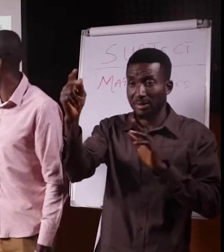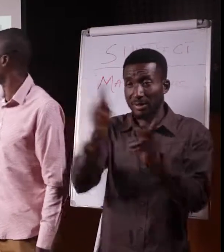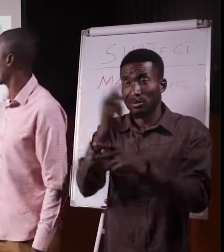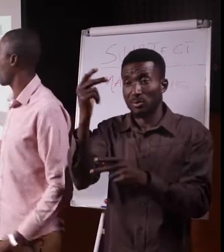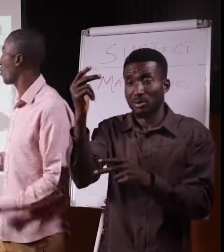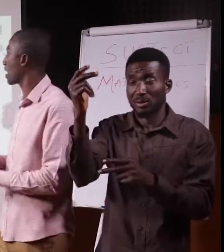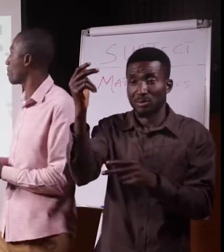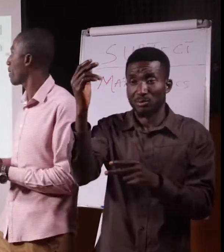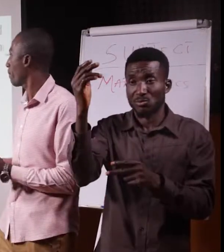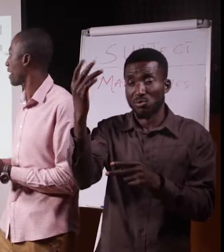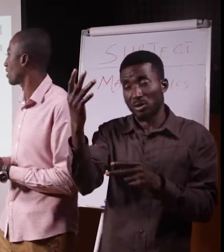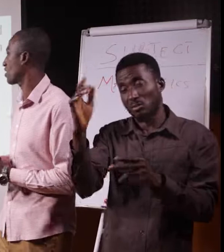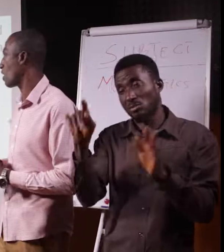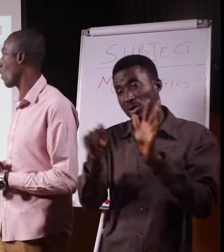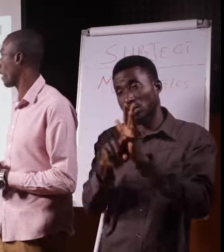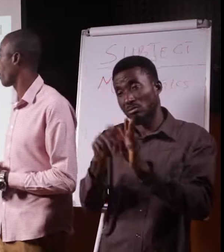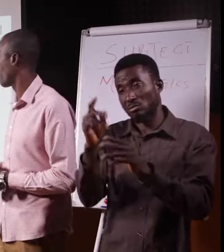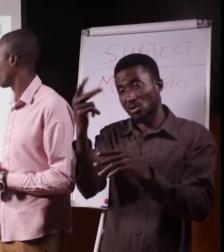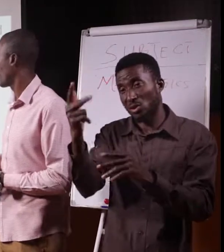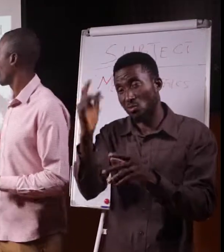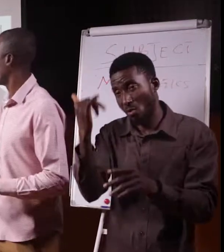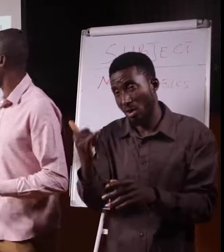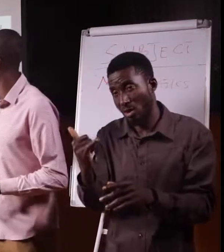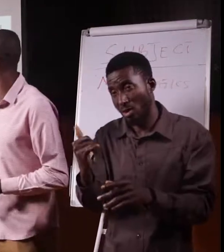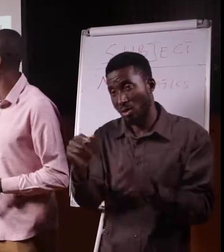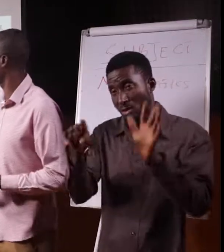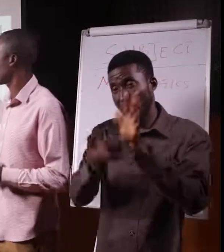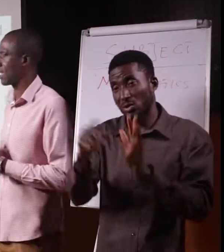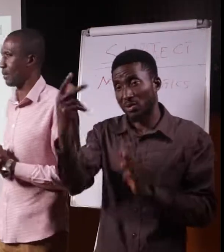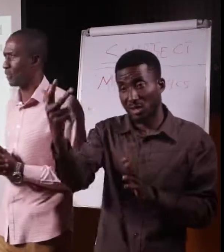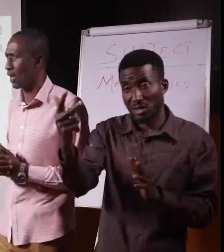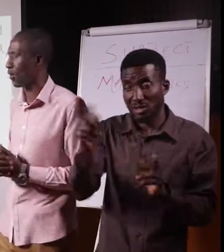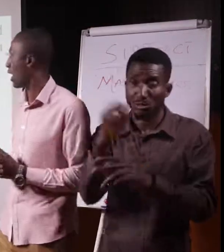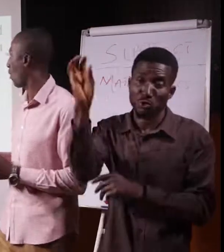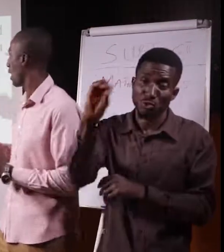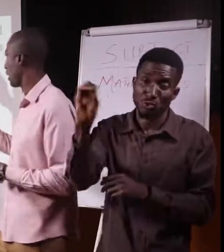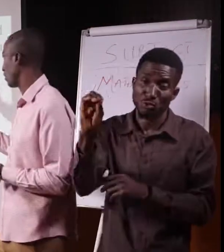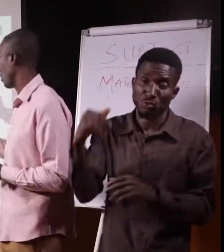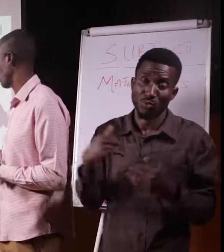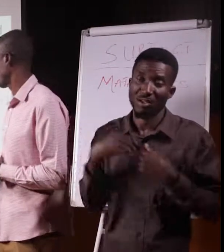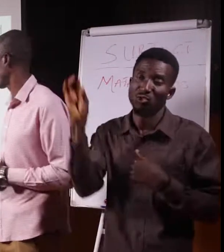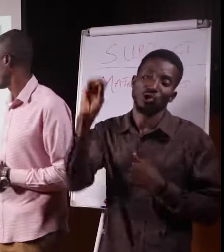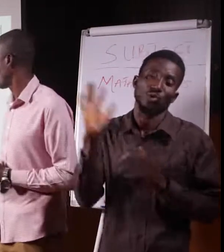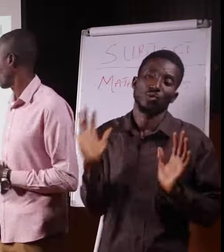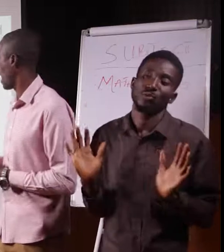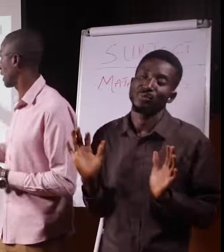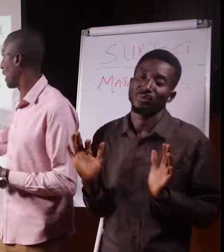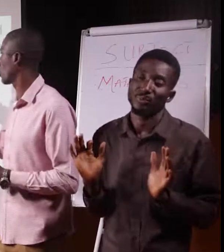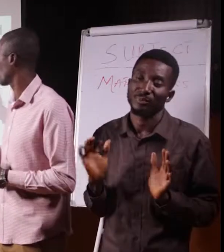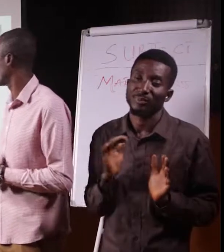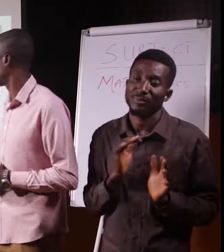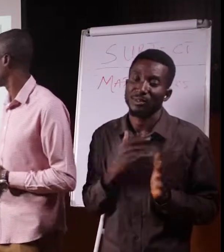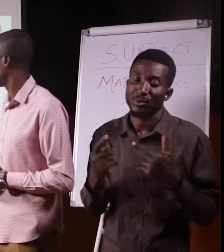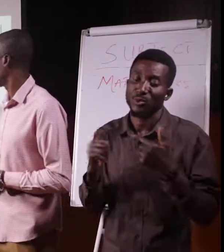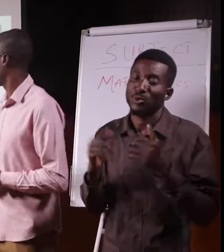times minus y will give me minus 3y. Minus 3 times 0, I will have 0. And come